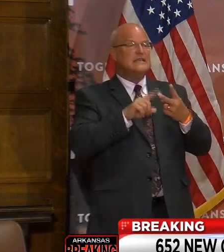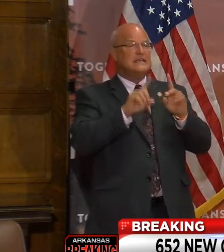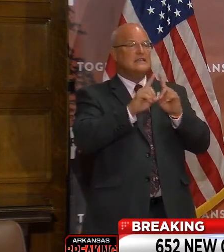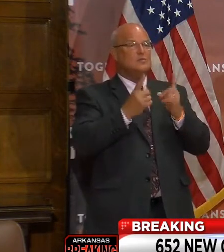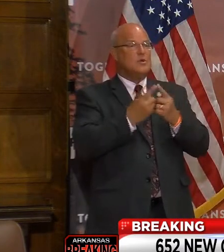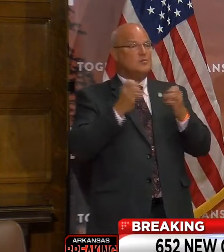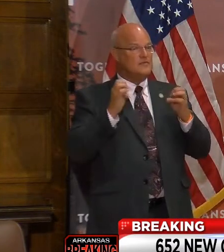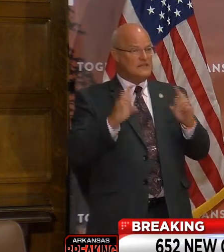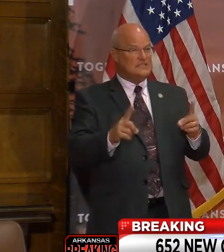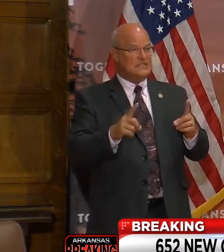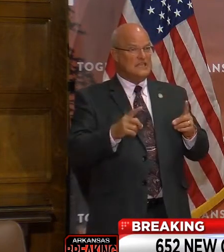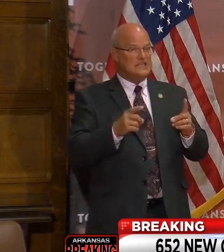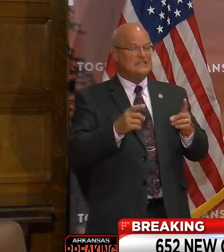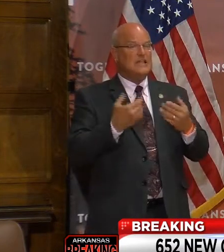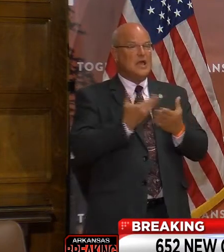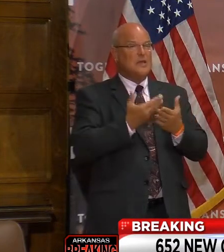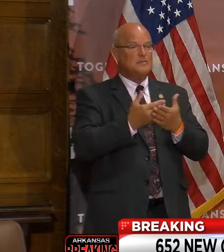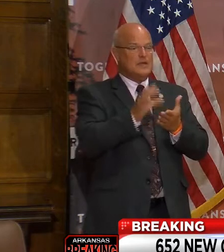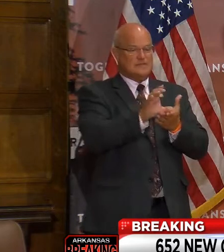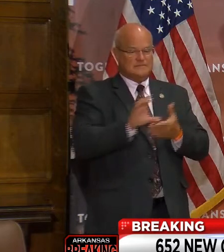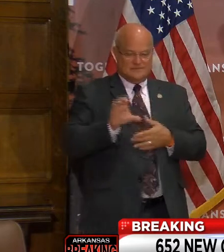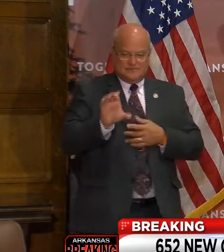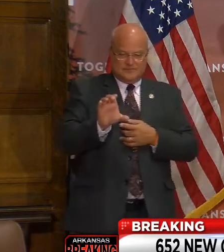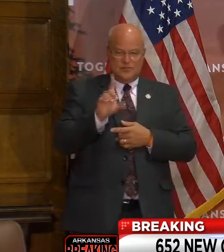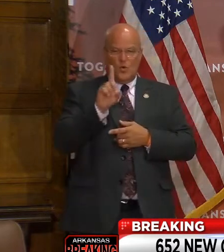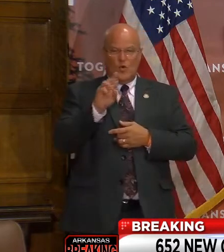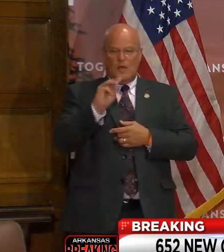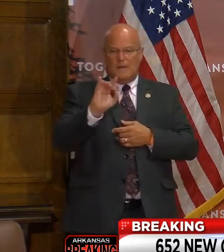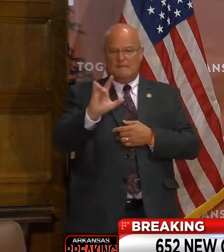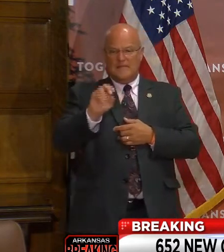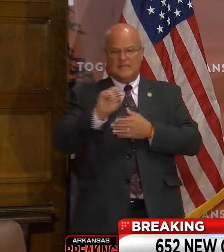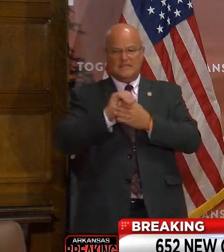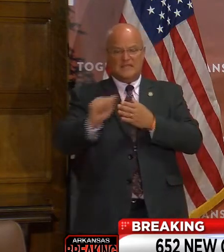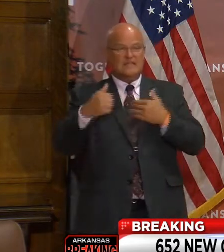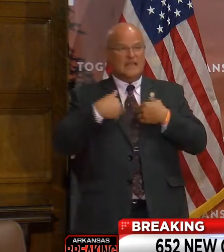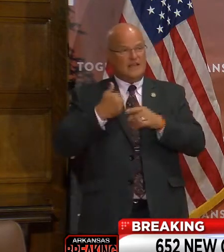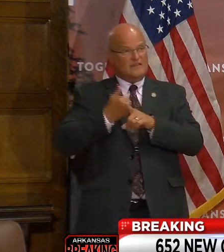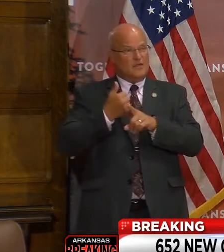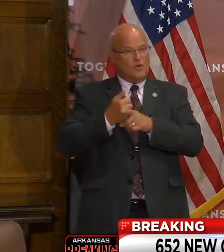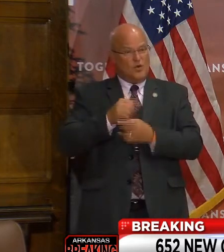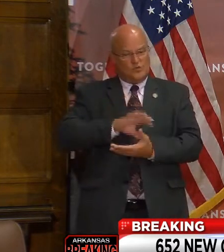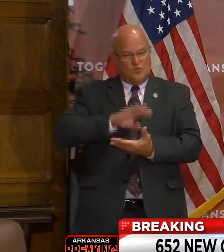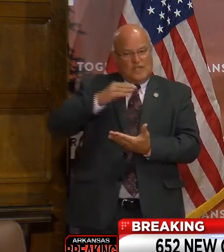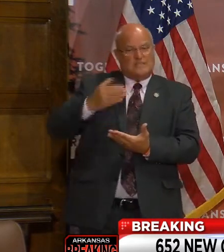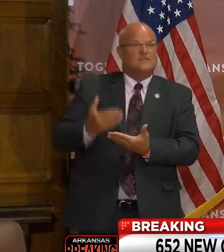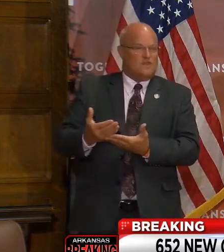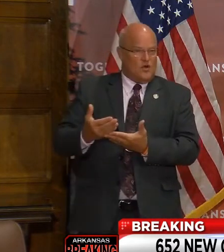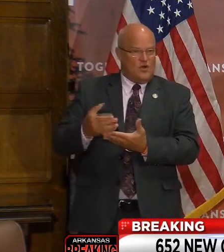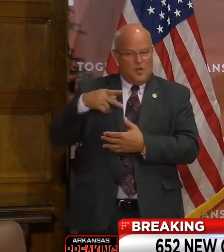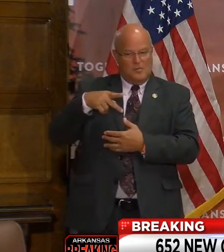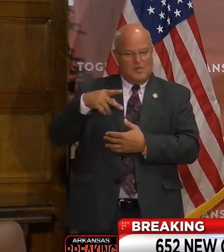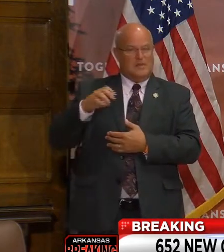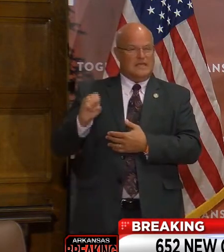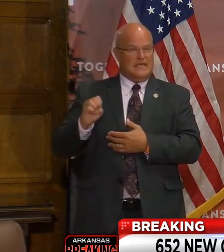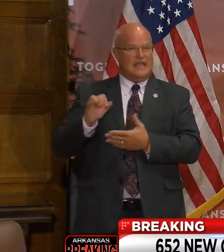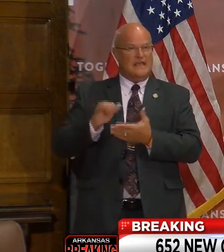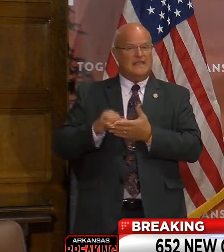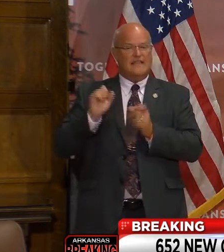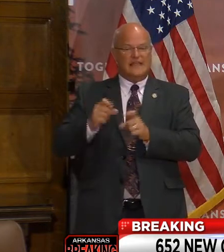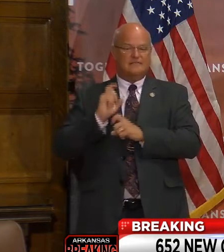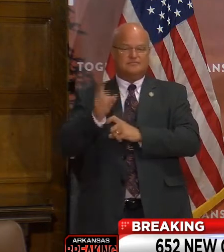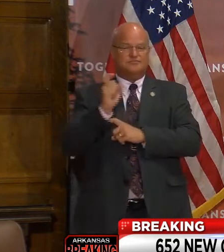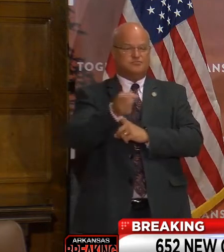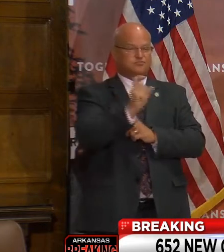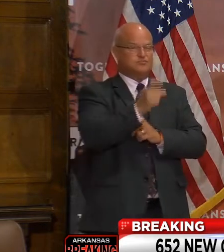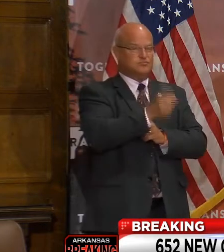Department of Education set aside $1 million to have their own reservoir of PPE that they can